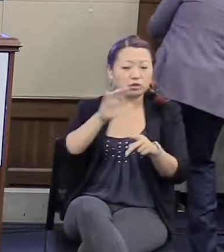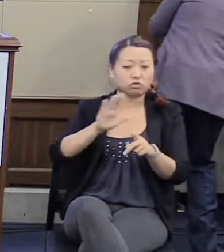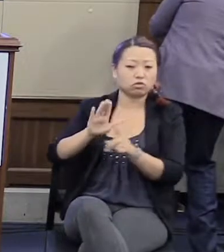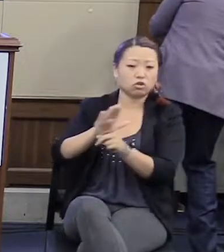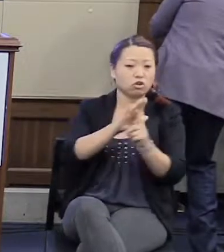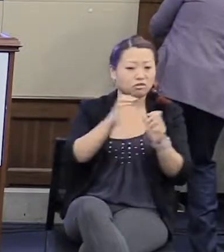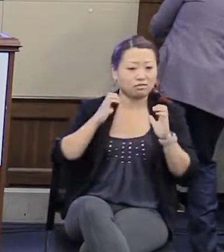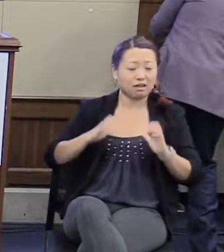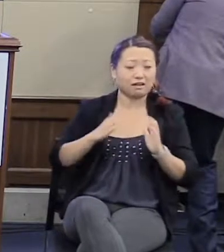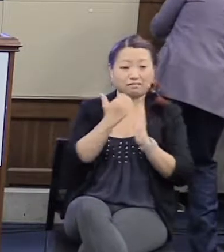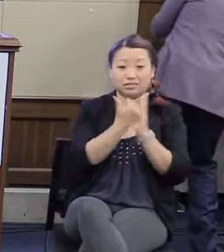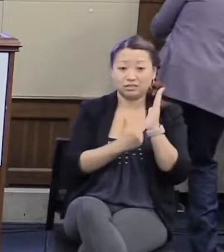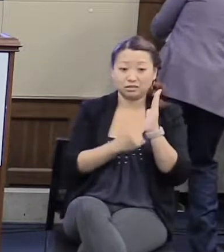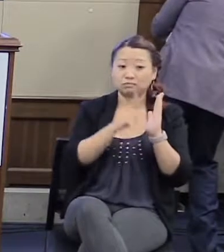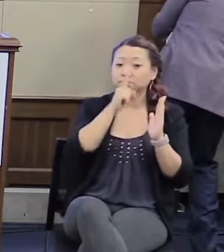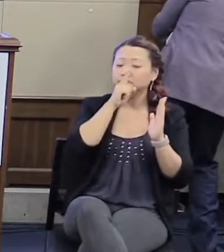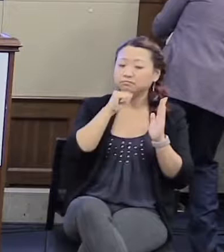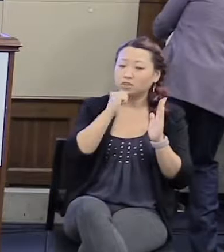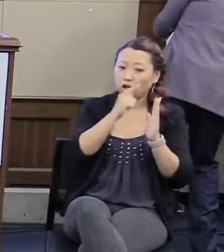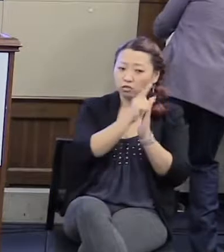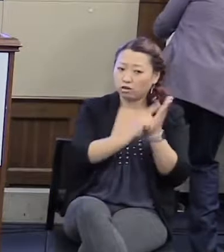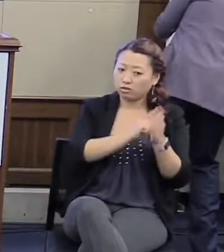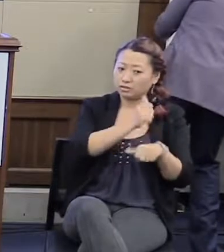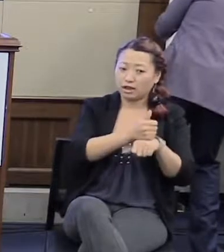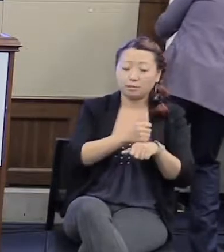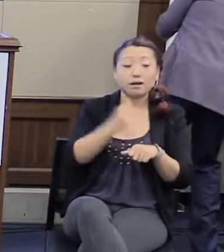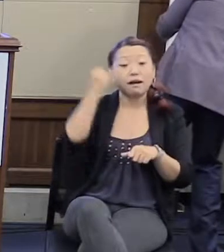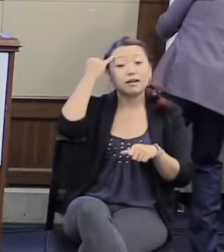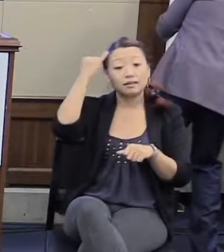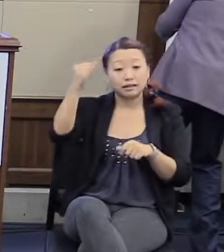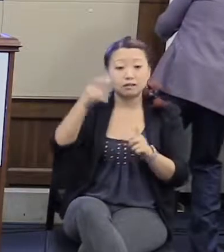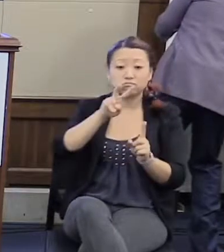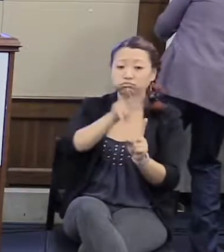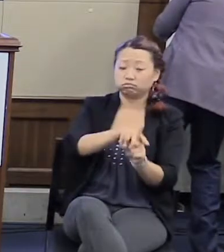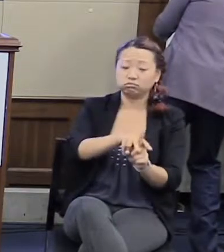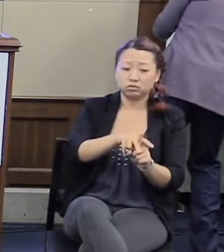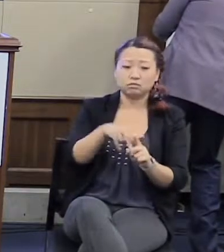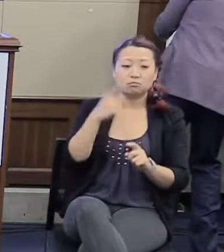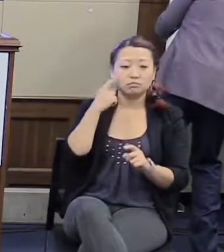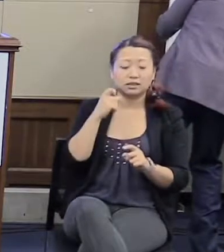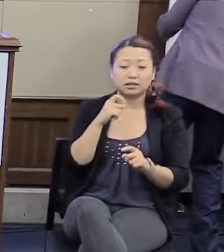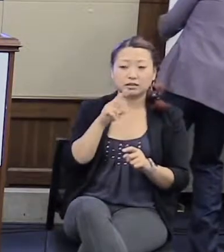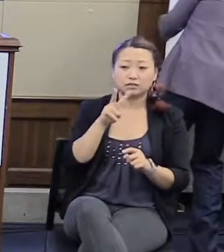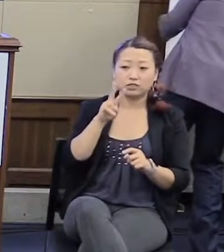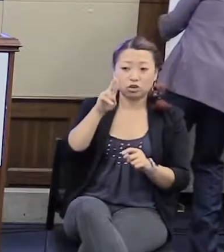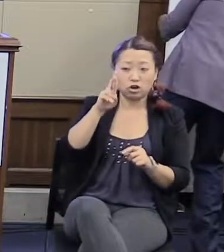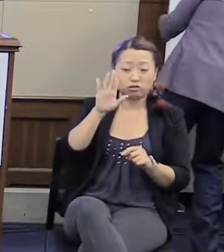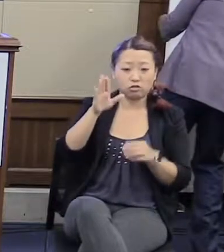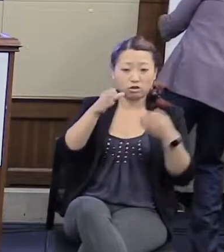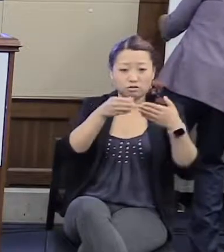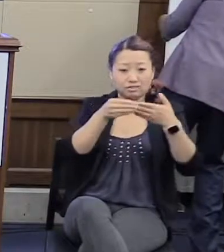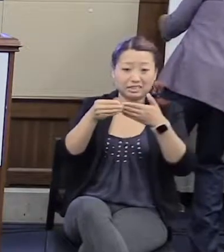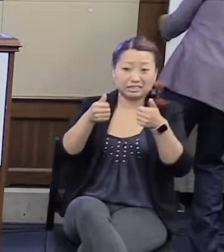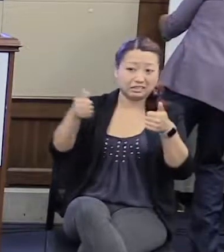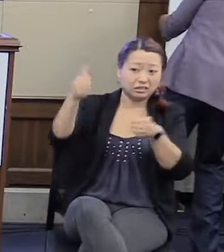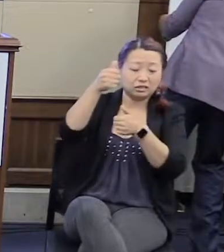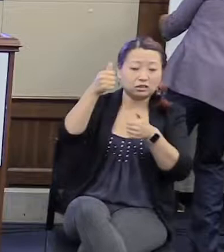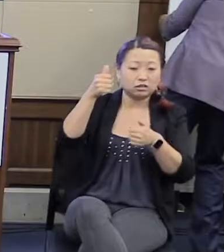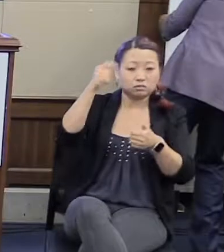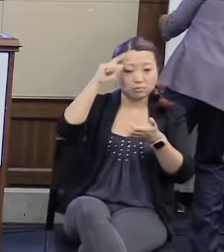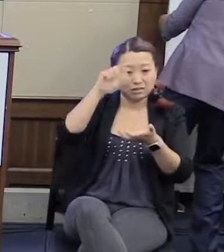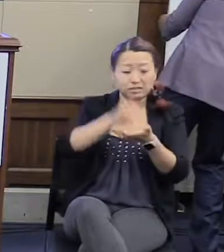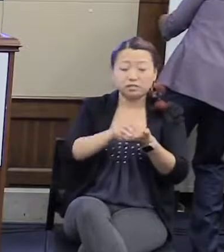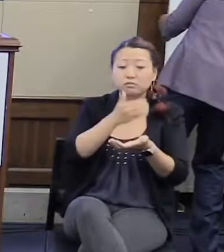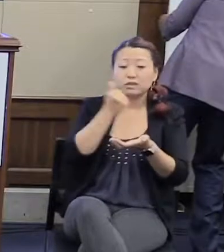that's not in the law. It's an idea which was implemented because the person who was heading VR in Iowa believed that the best way to achieve the law was